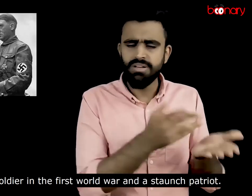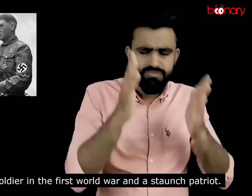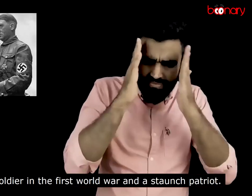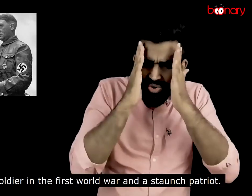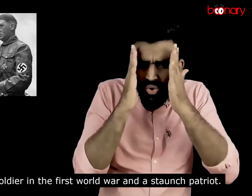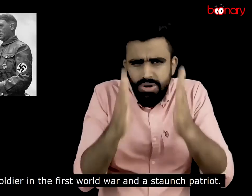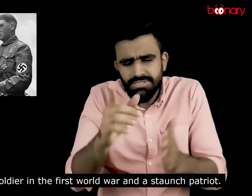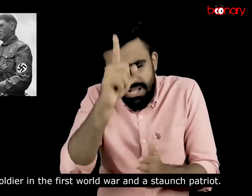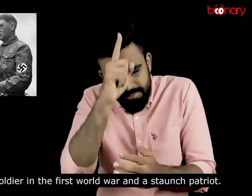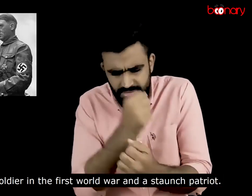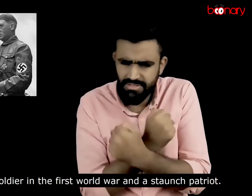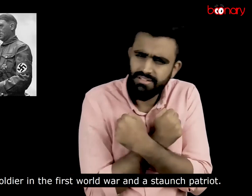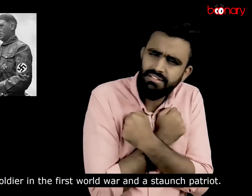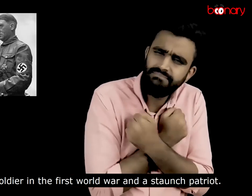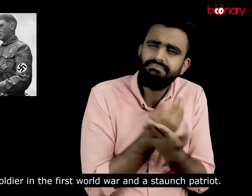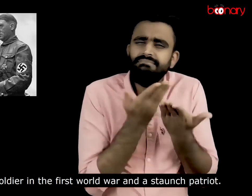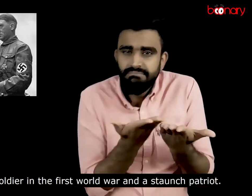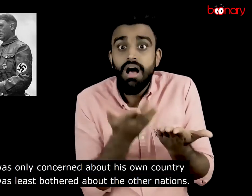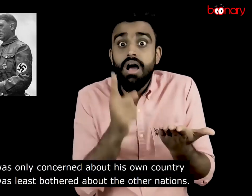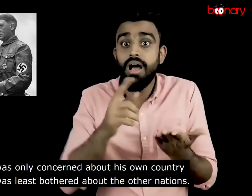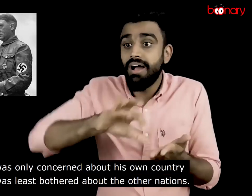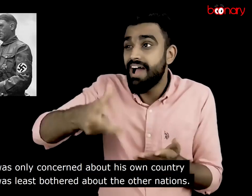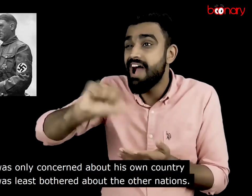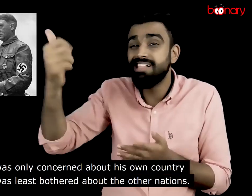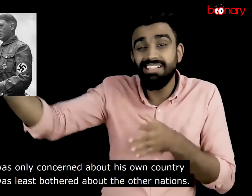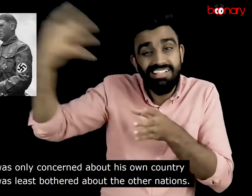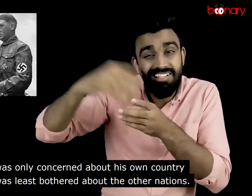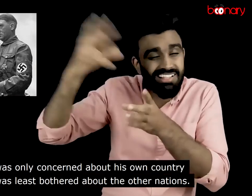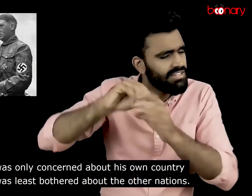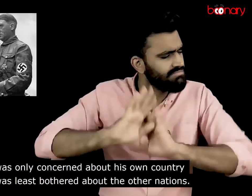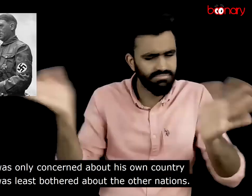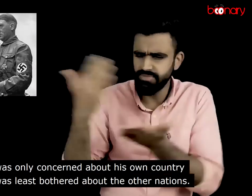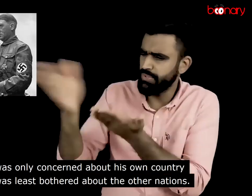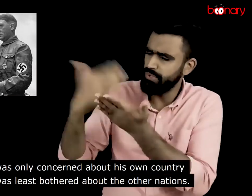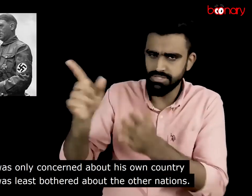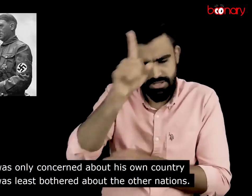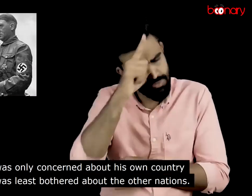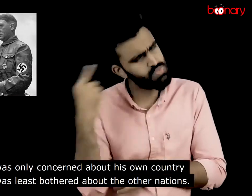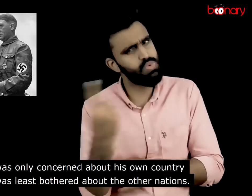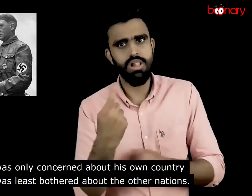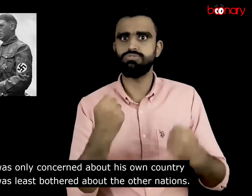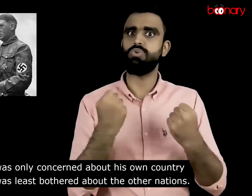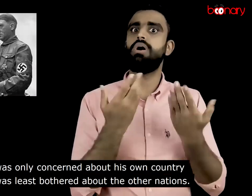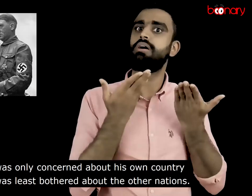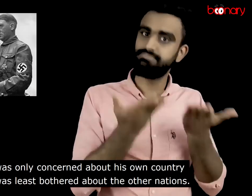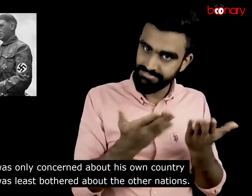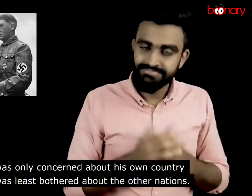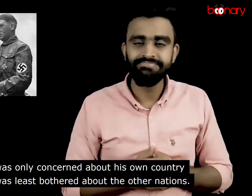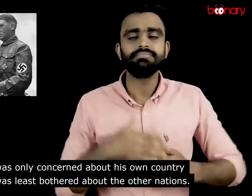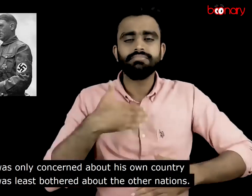a staunch patriot. He was only concerned about his own country and was least bothered about the other